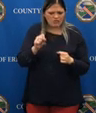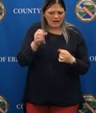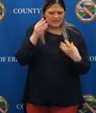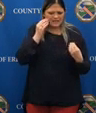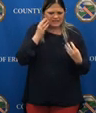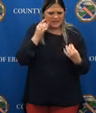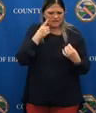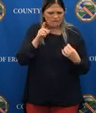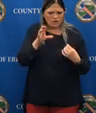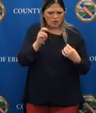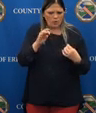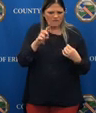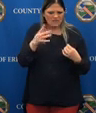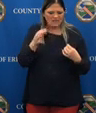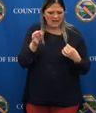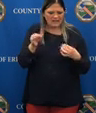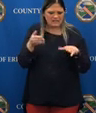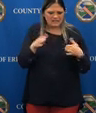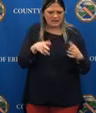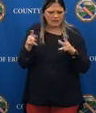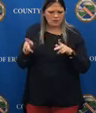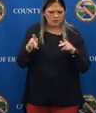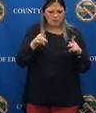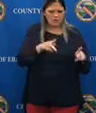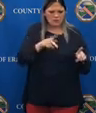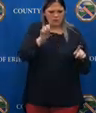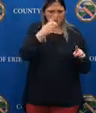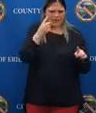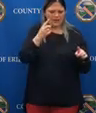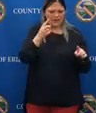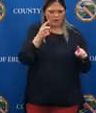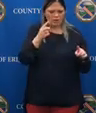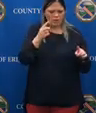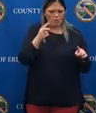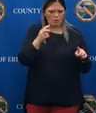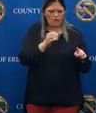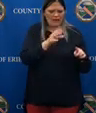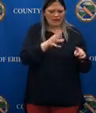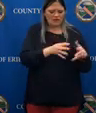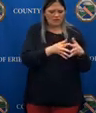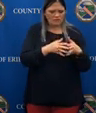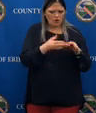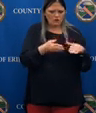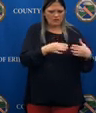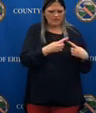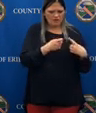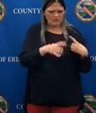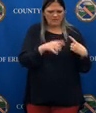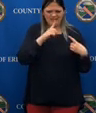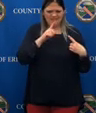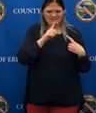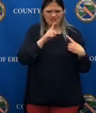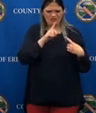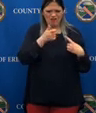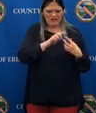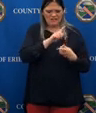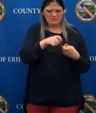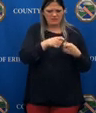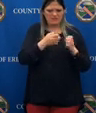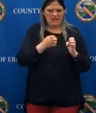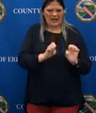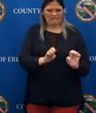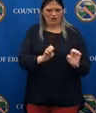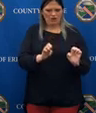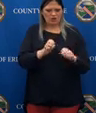deaths and the proportion of Black or African-American people dying from this. Is there any specific efforts the county